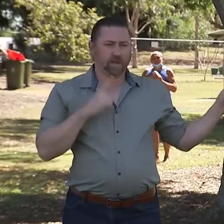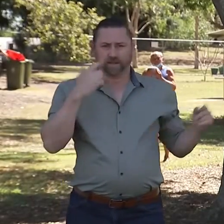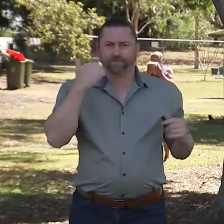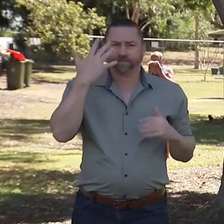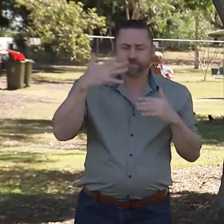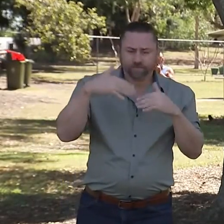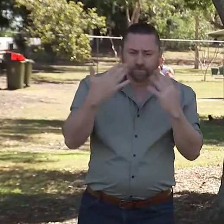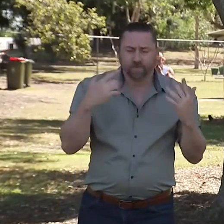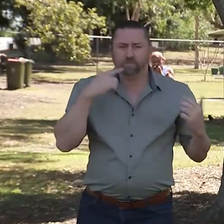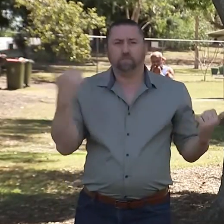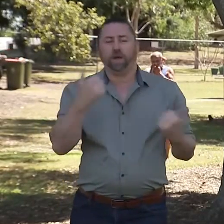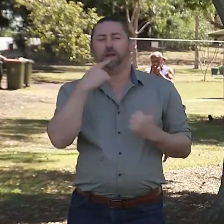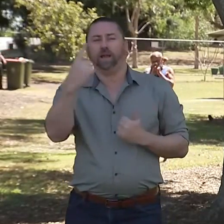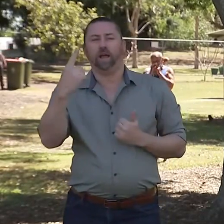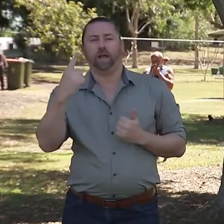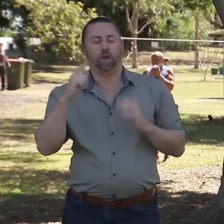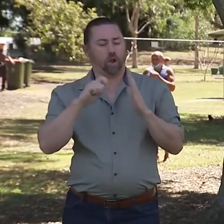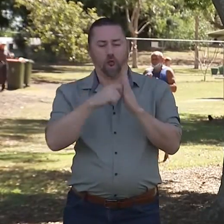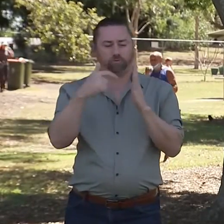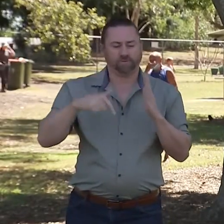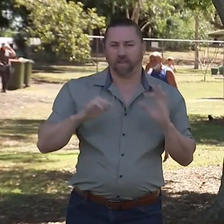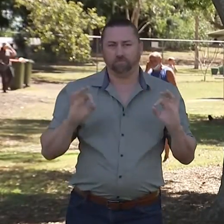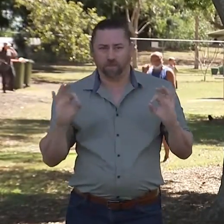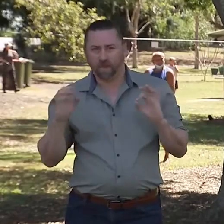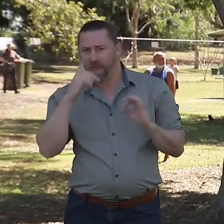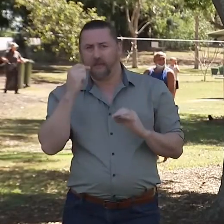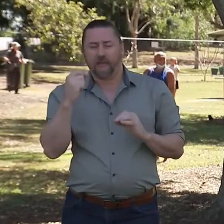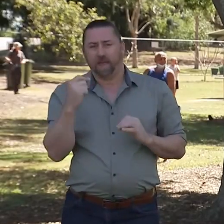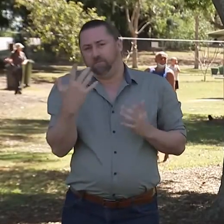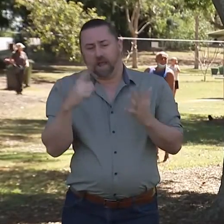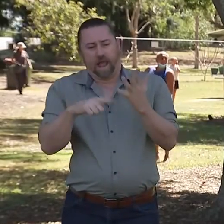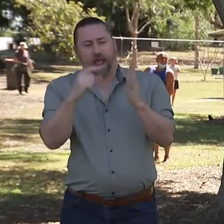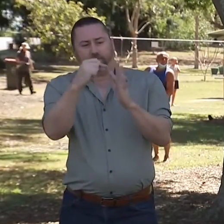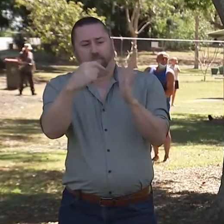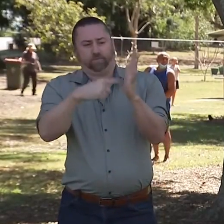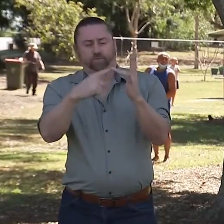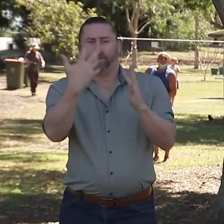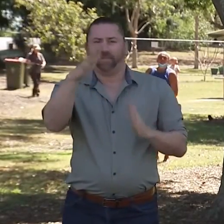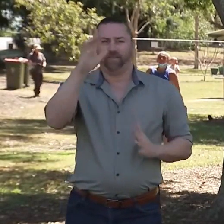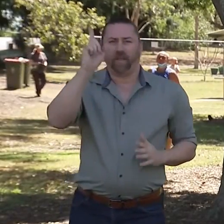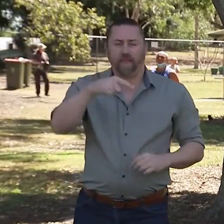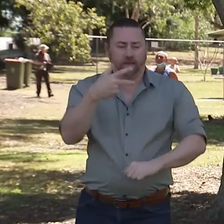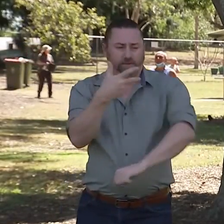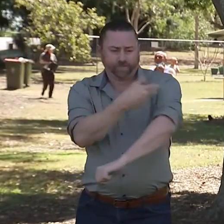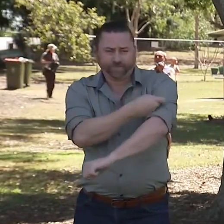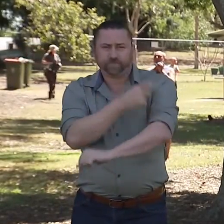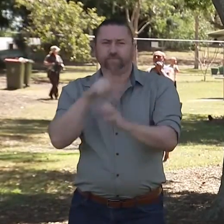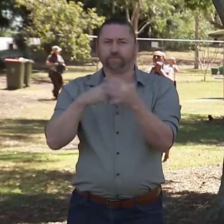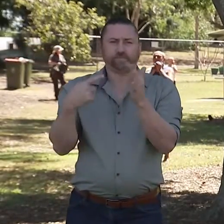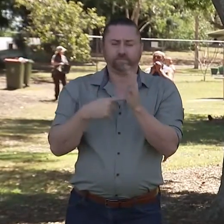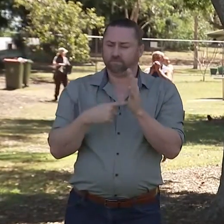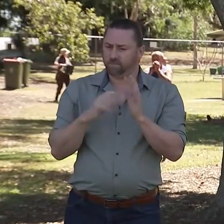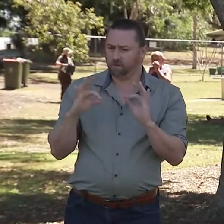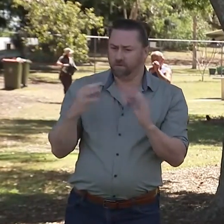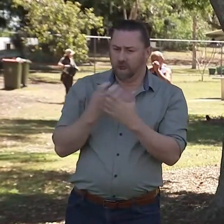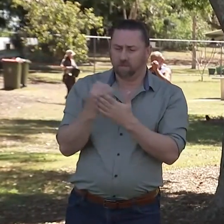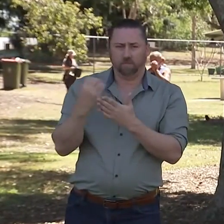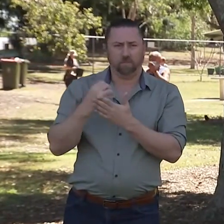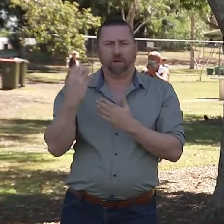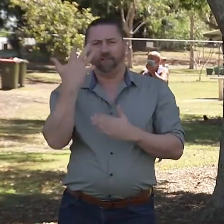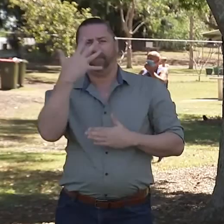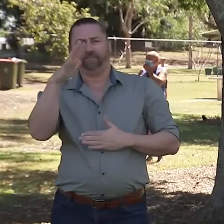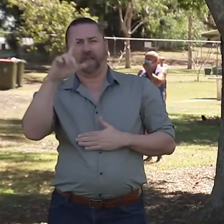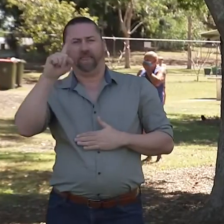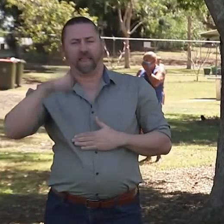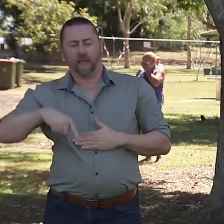day we're not in a lockdown, there's a chance to get 50,000 vaccinations in people's arms. But we're not getting anywhere near that. Why are we not reaching that